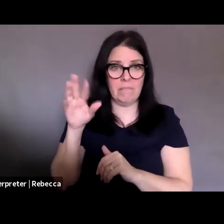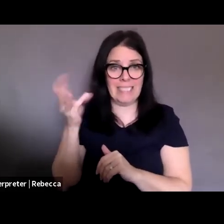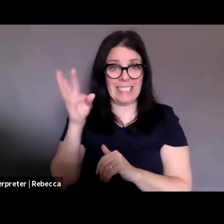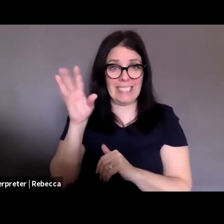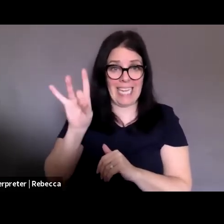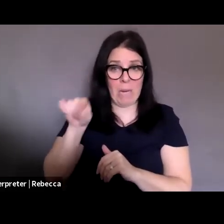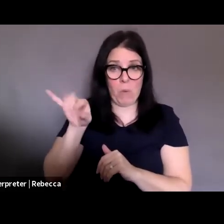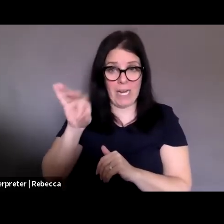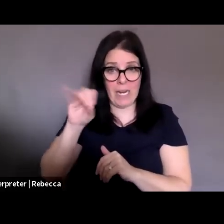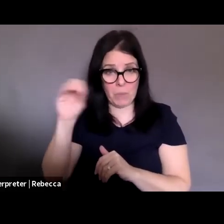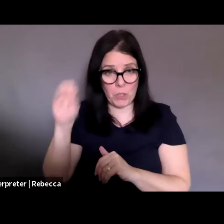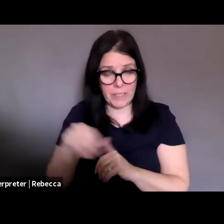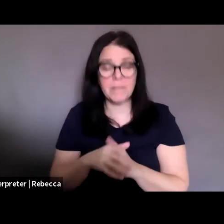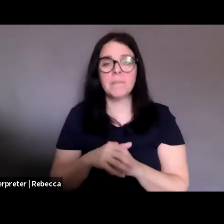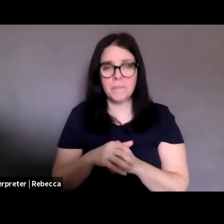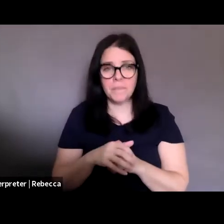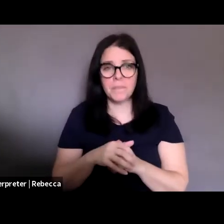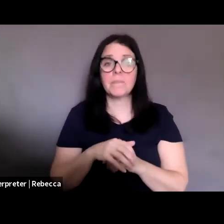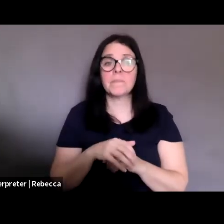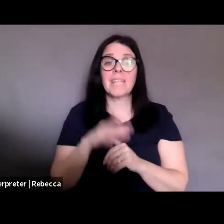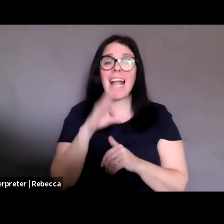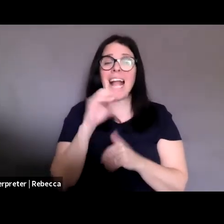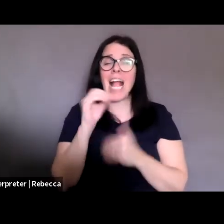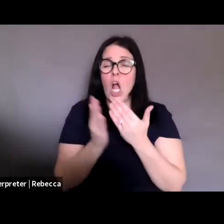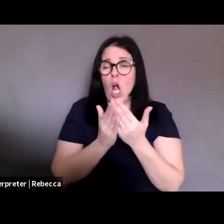violence and child abuse claims.